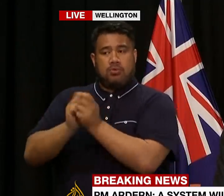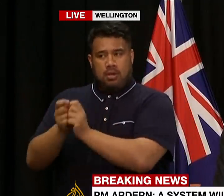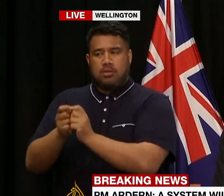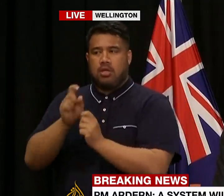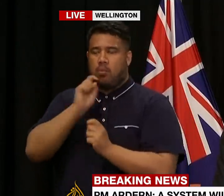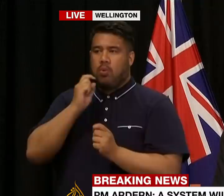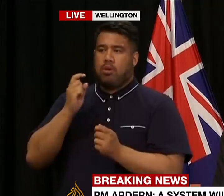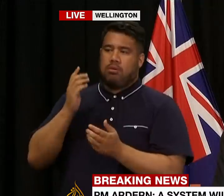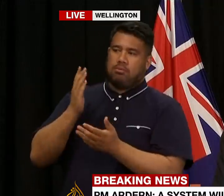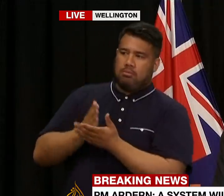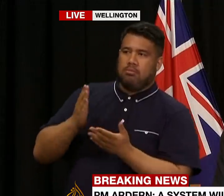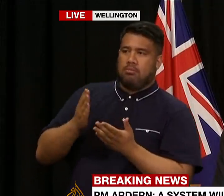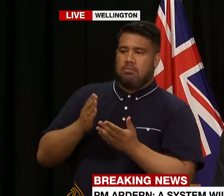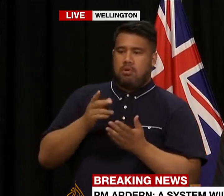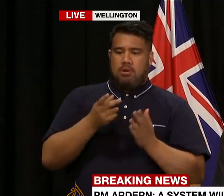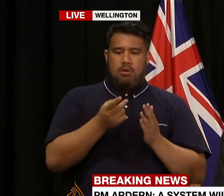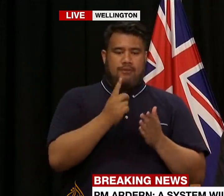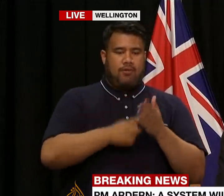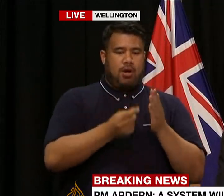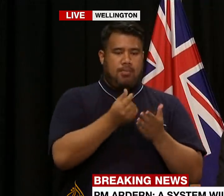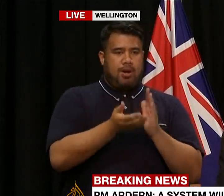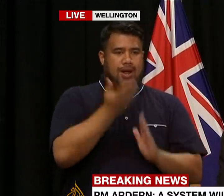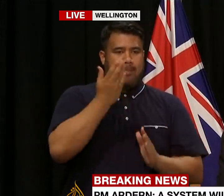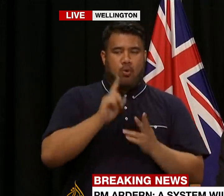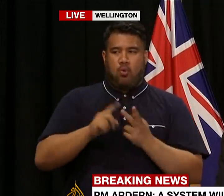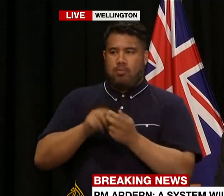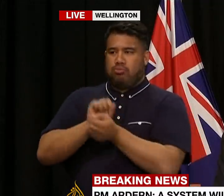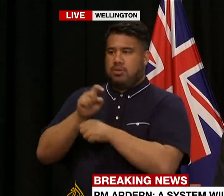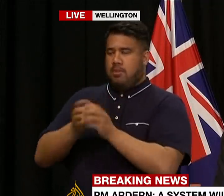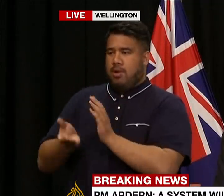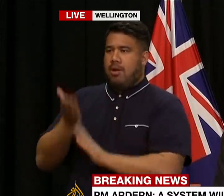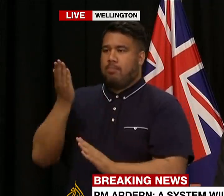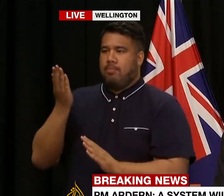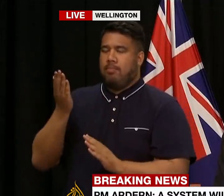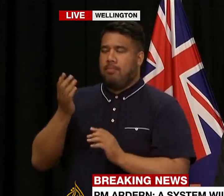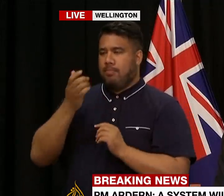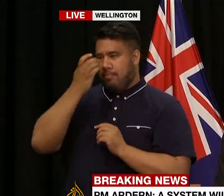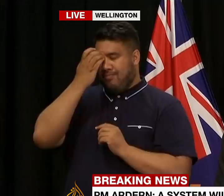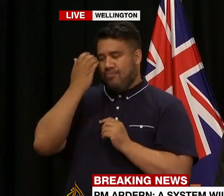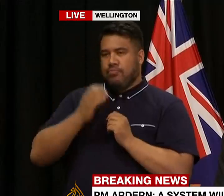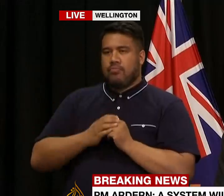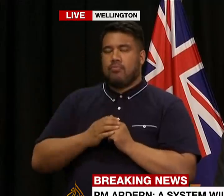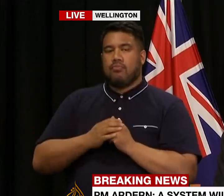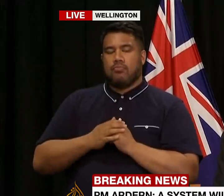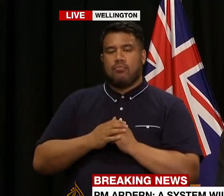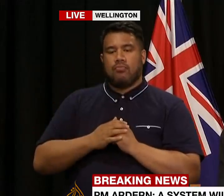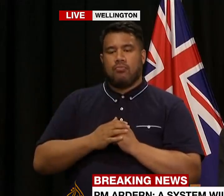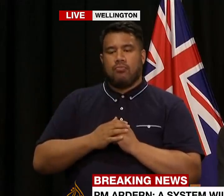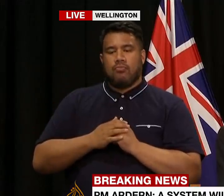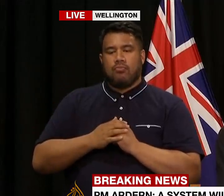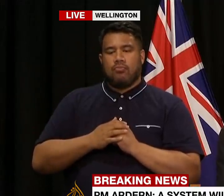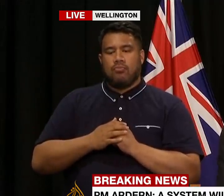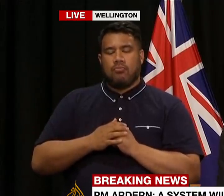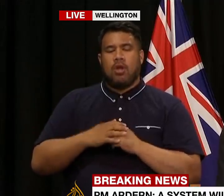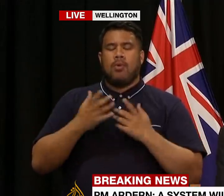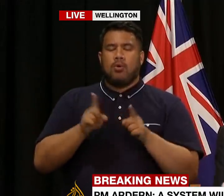full ban has taken force and the period for buybacks is over. So those penalties will go up. And of course,